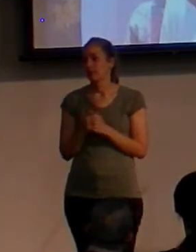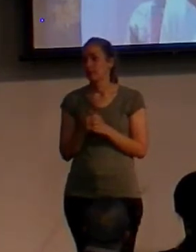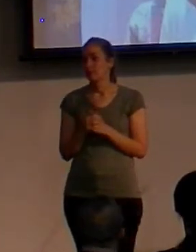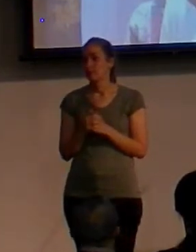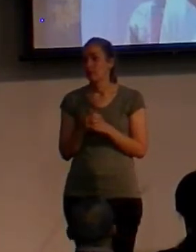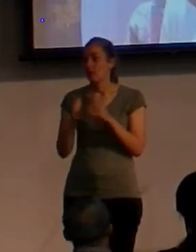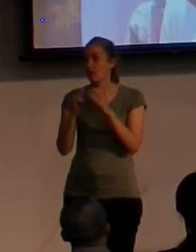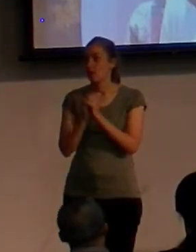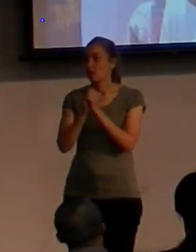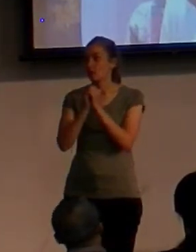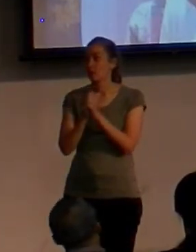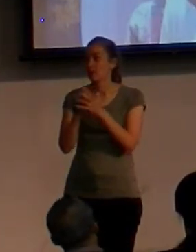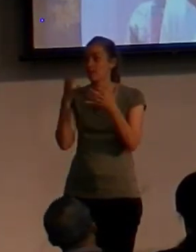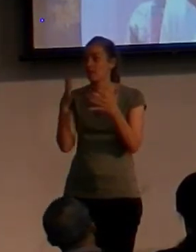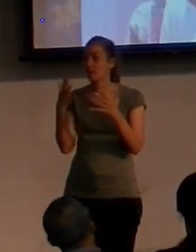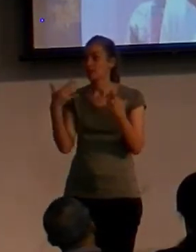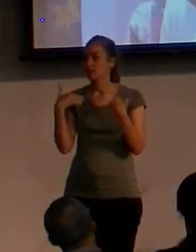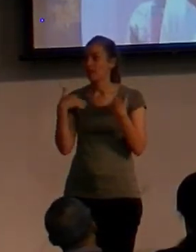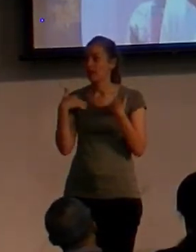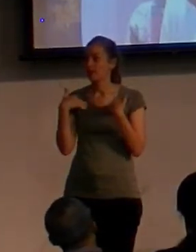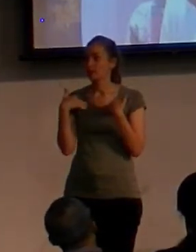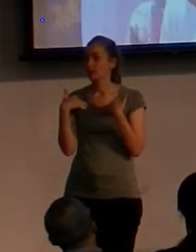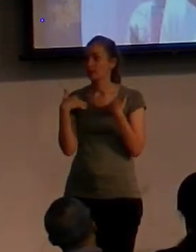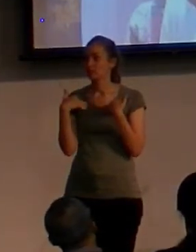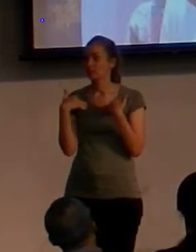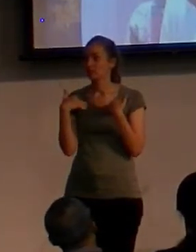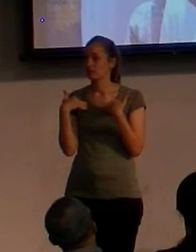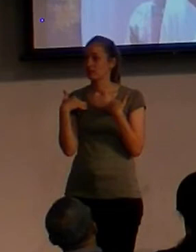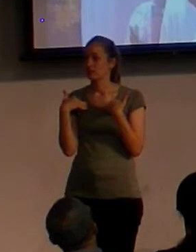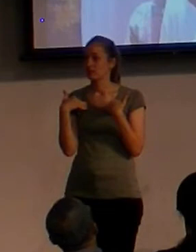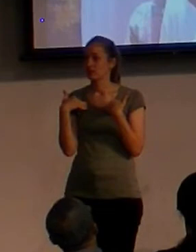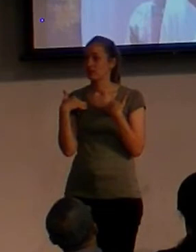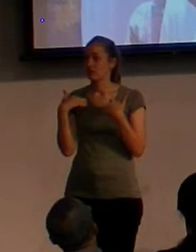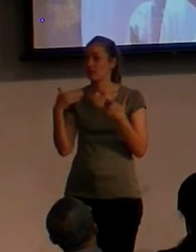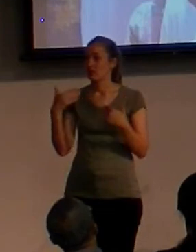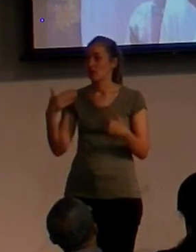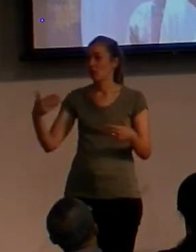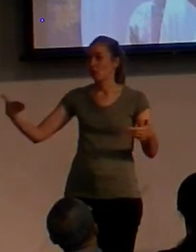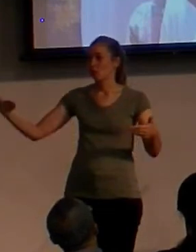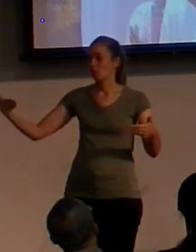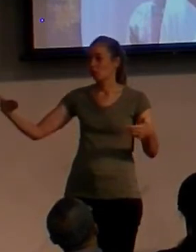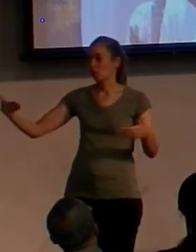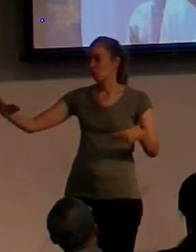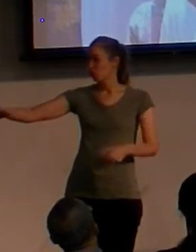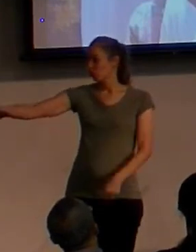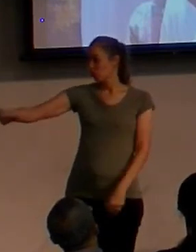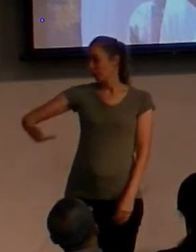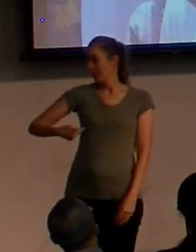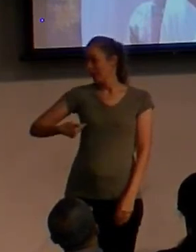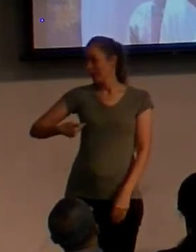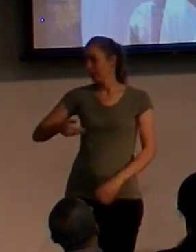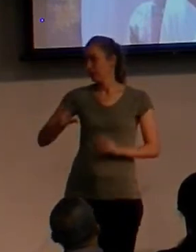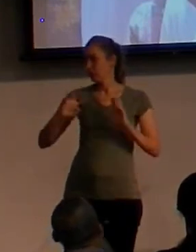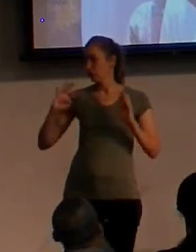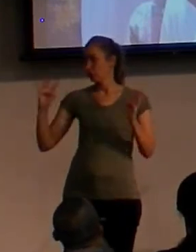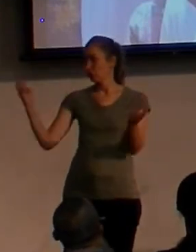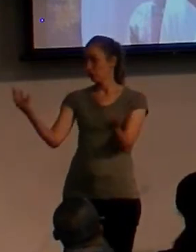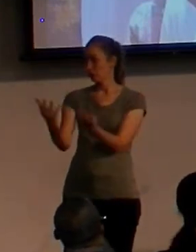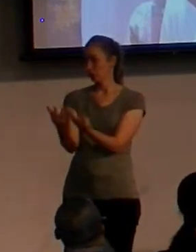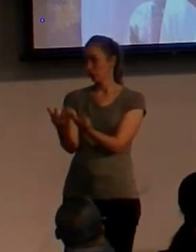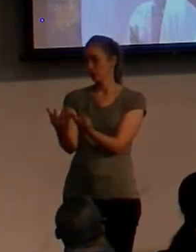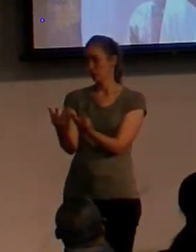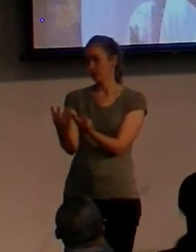After worship was the traditional greeting circle that Isaiah started many years ago. Very beautiful